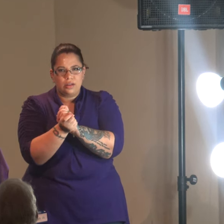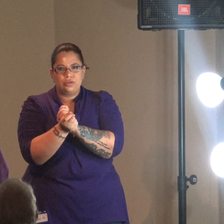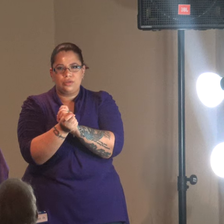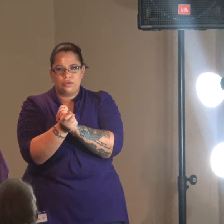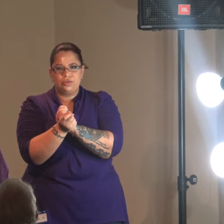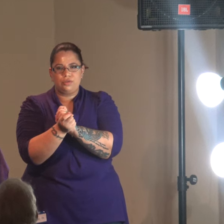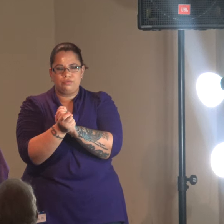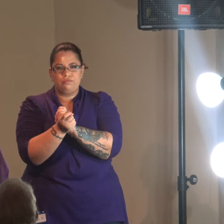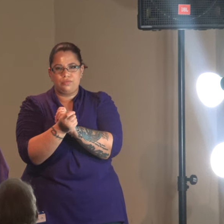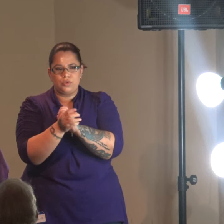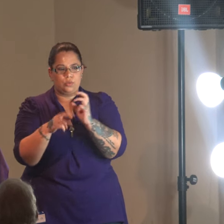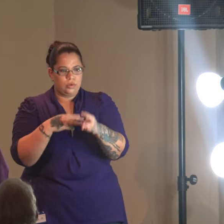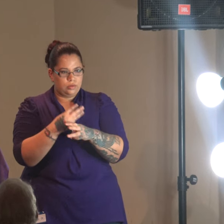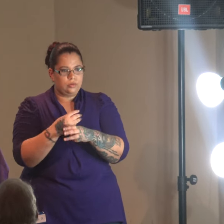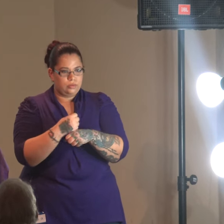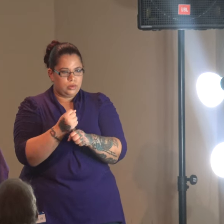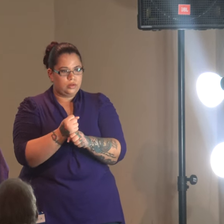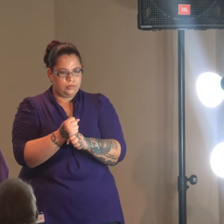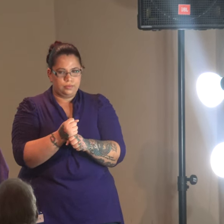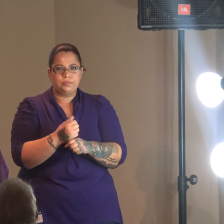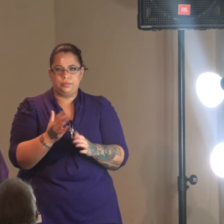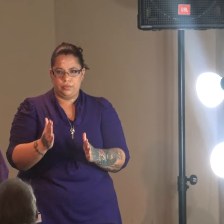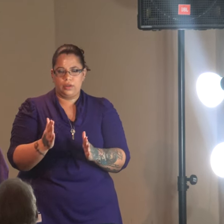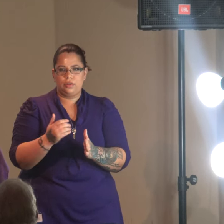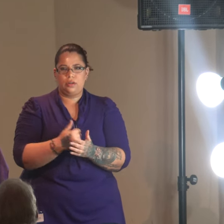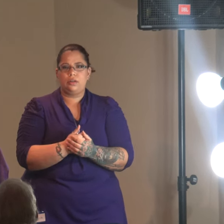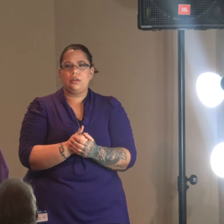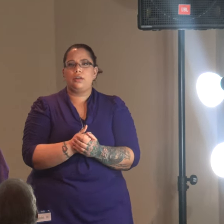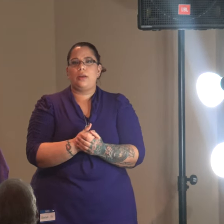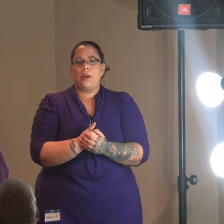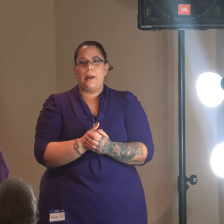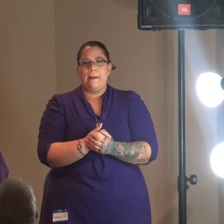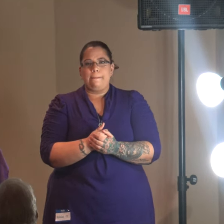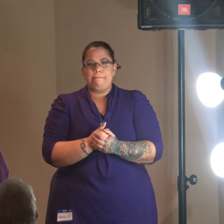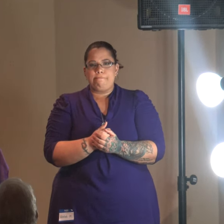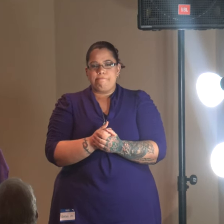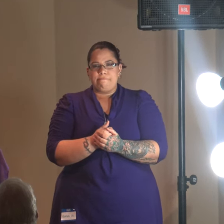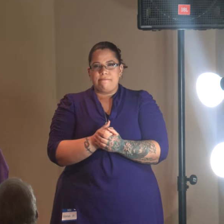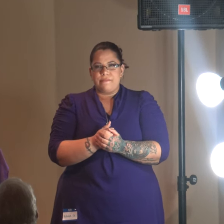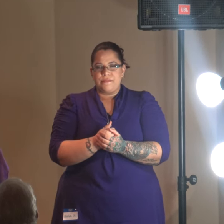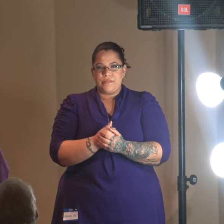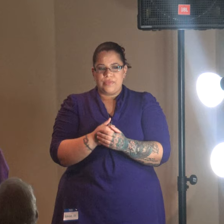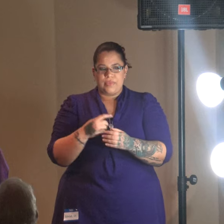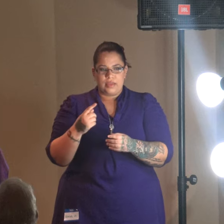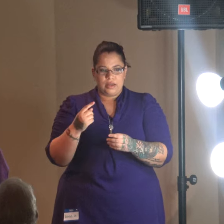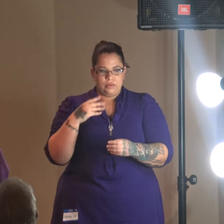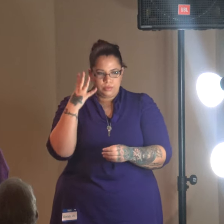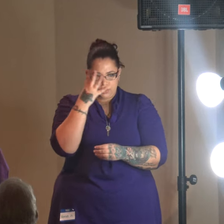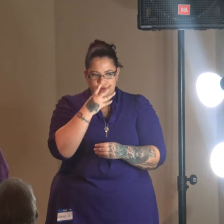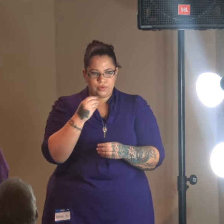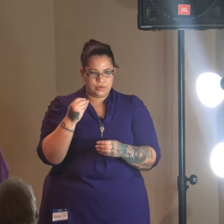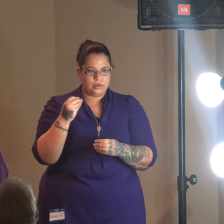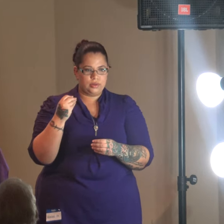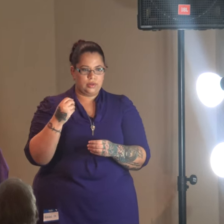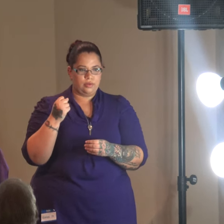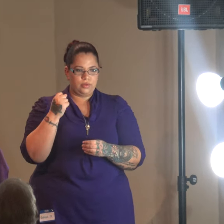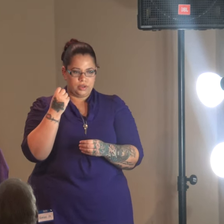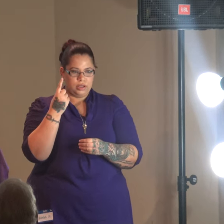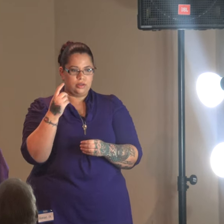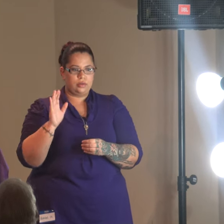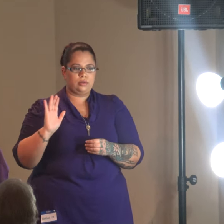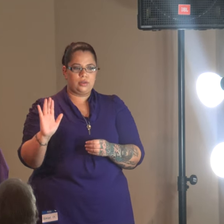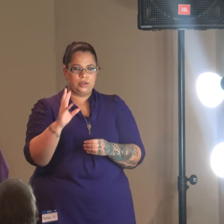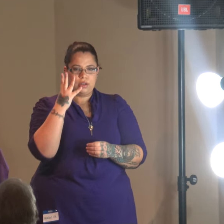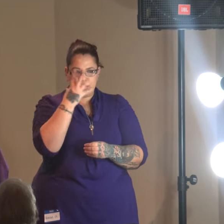and change and assist others to unfold their own magnificent self and their own magnificent expression. And so wherever I go, whether it's in